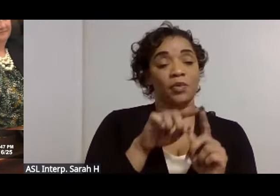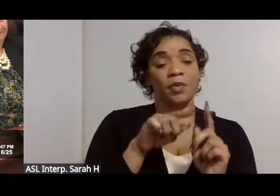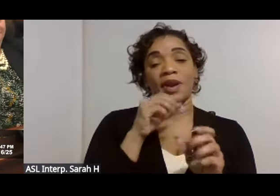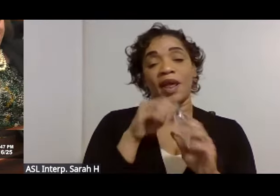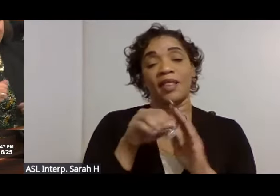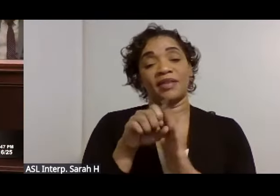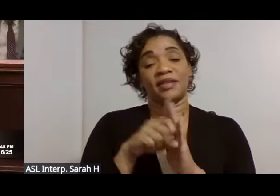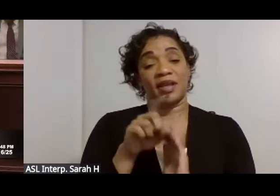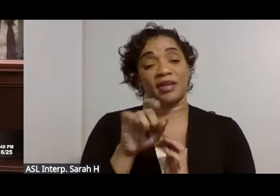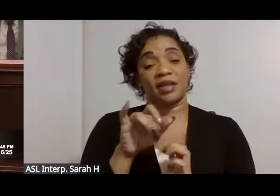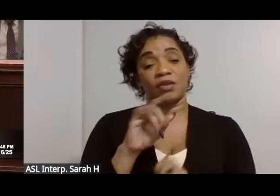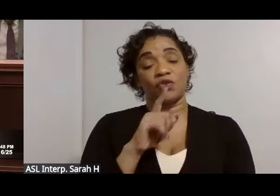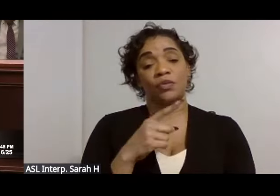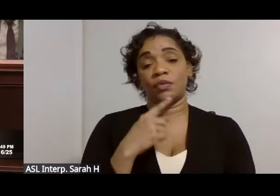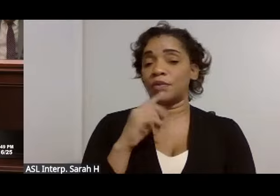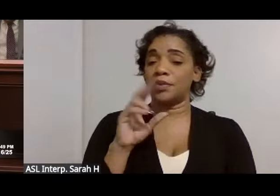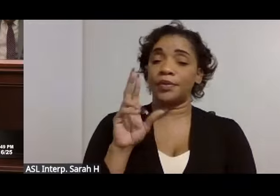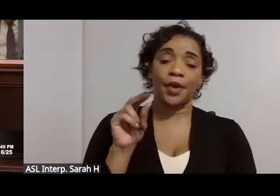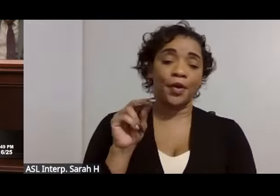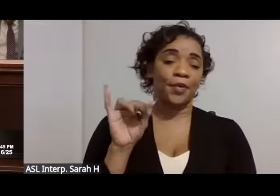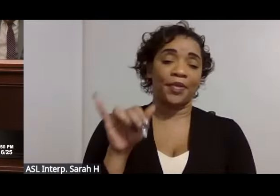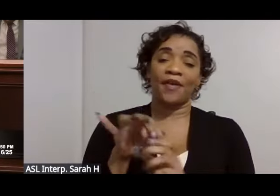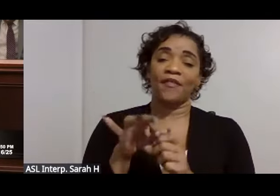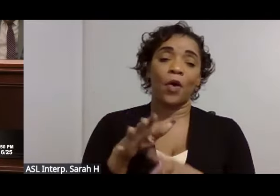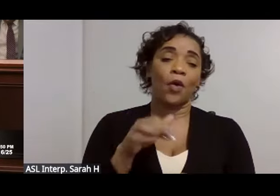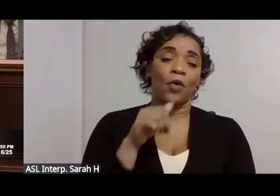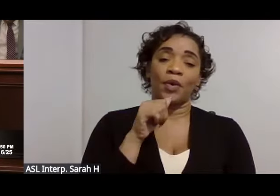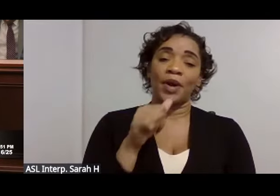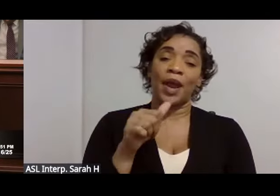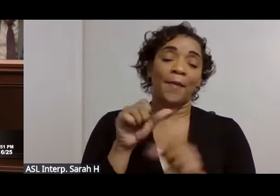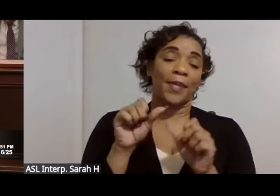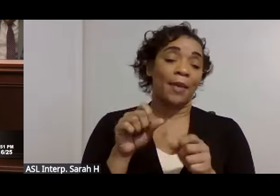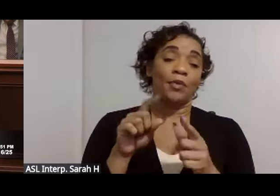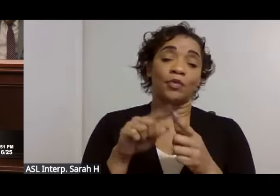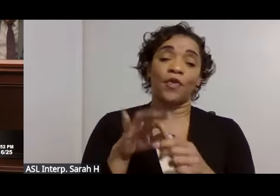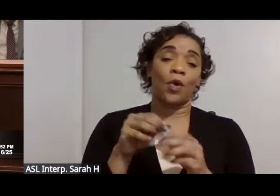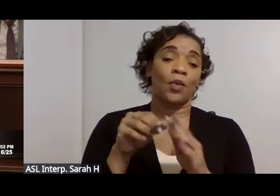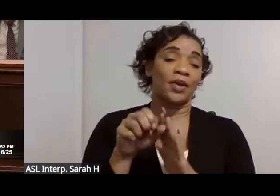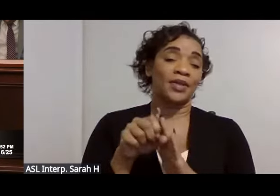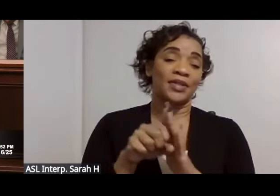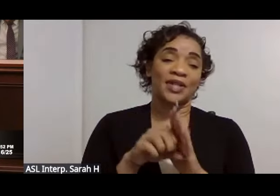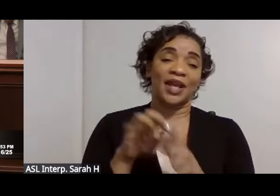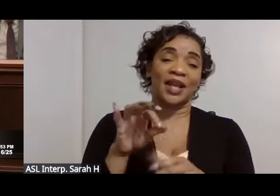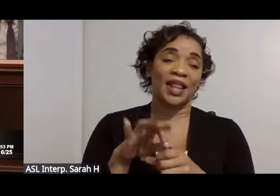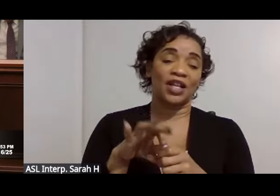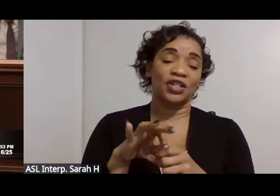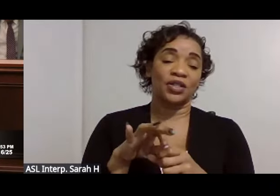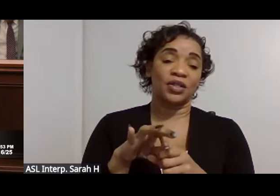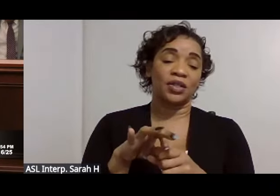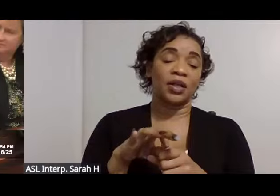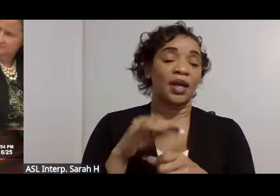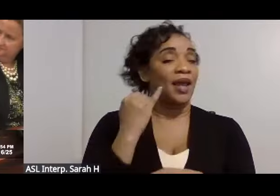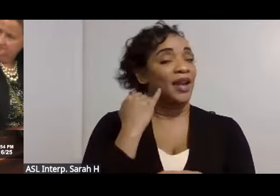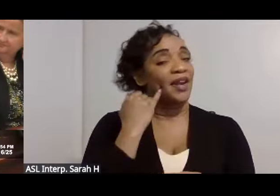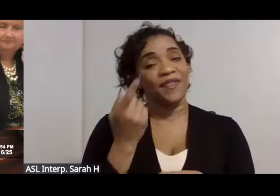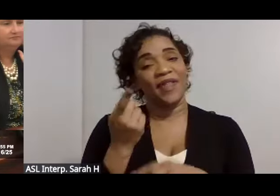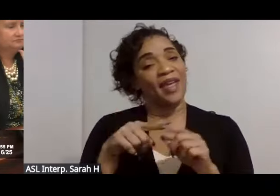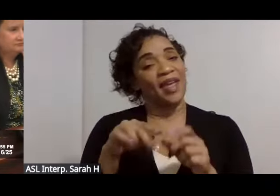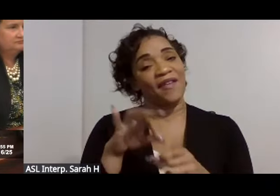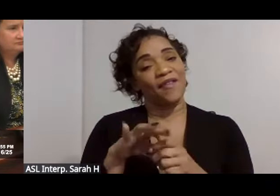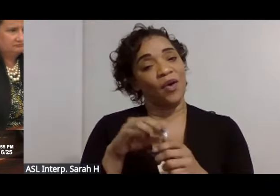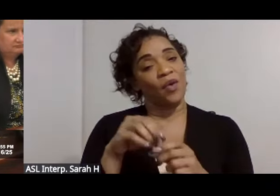No, that voter will not be able to vote in the state election. That voter will And be, if that voter can't vote in the state election, but